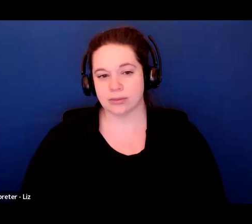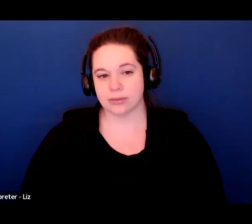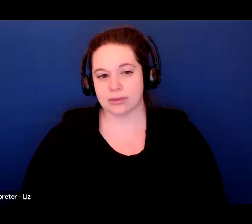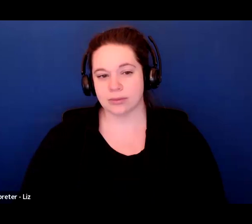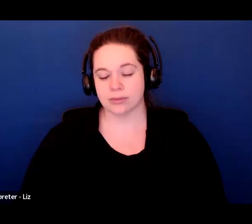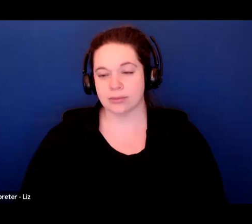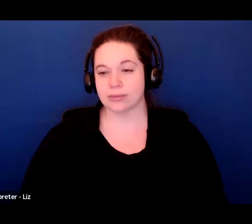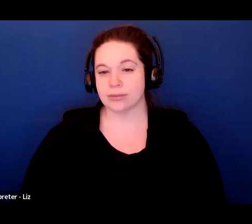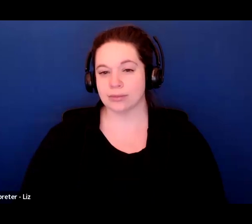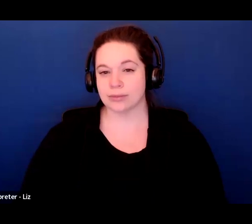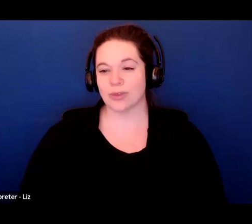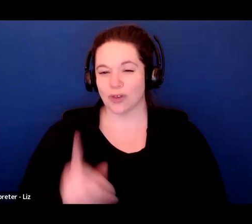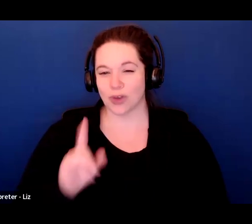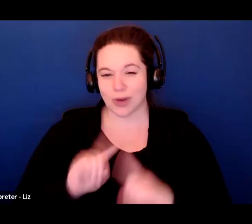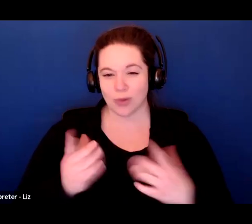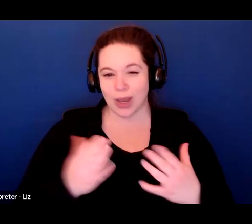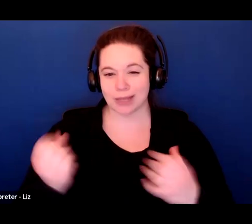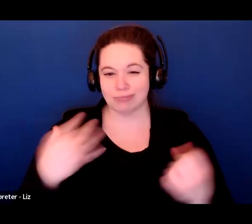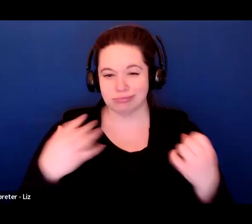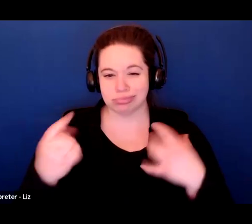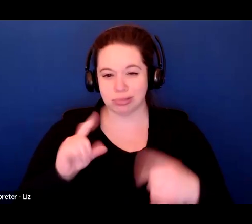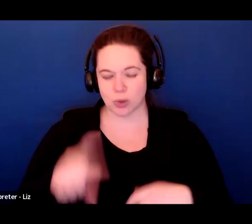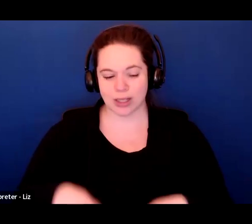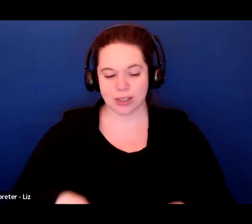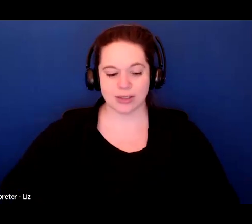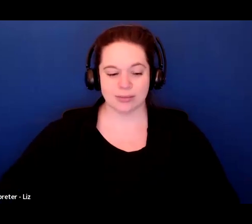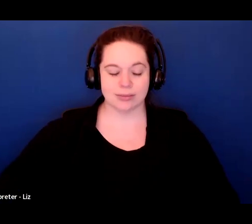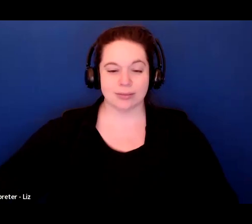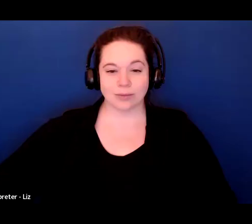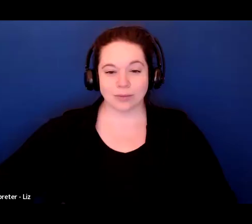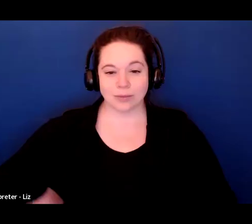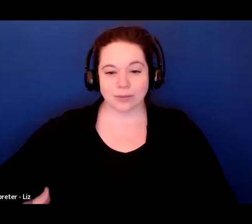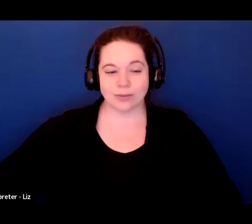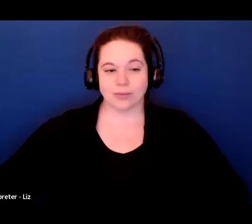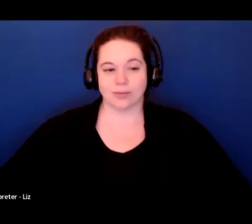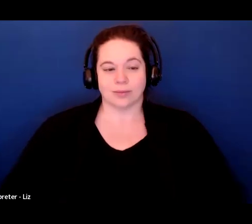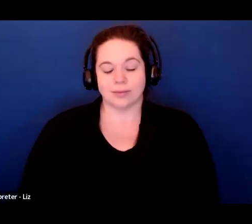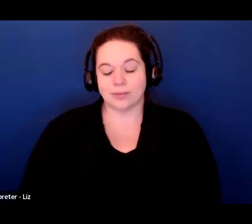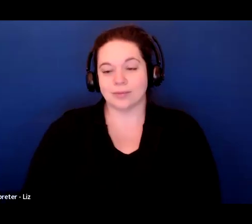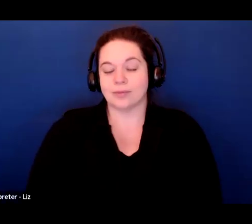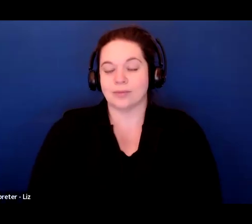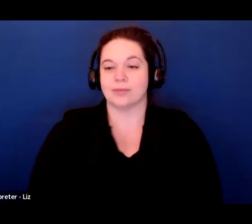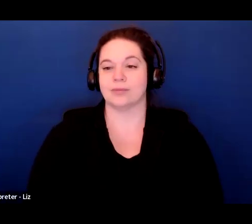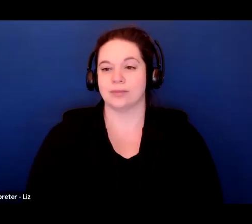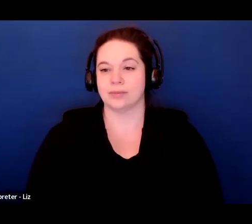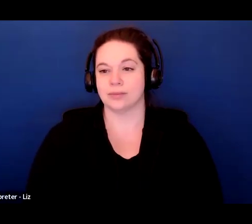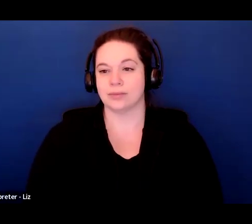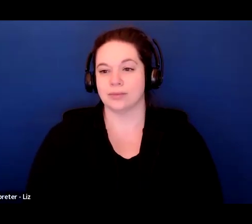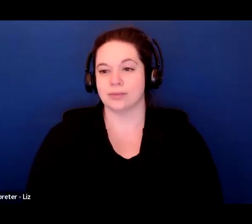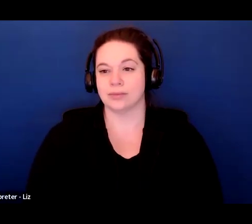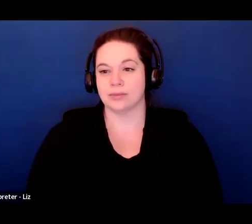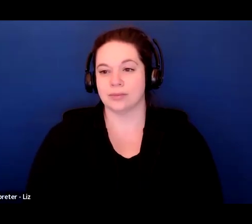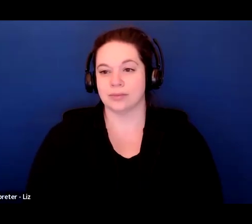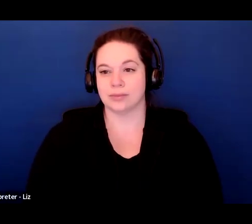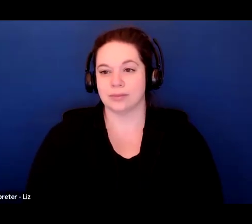couple of different ways. Let me having trouble scrolling. There we go. Okay. So what are some of the other things